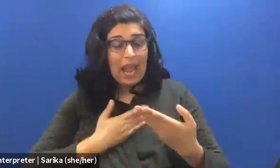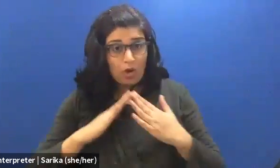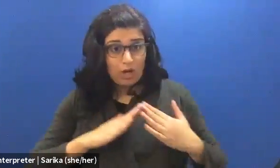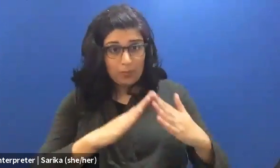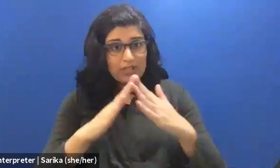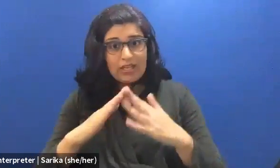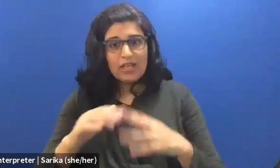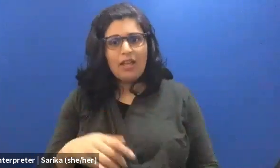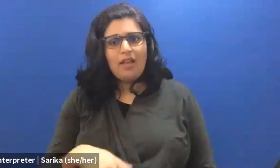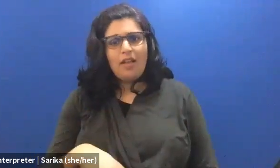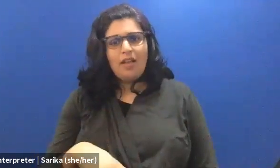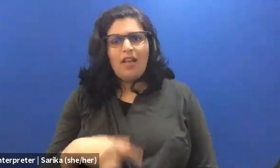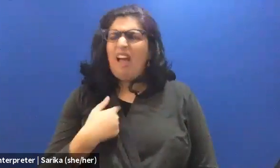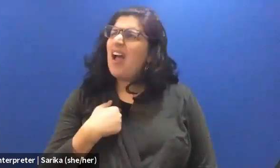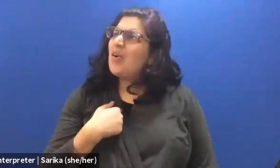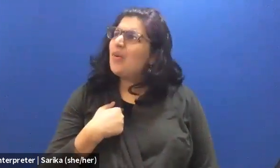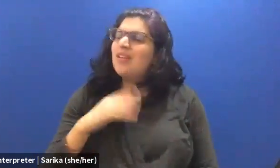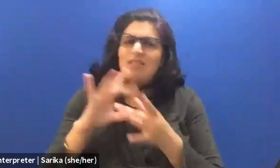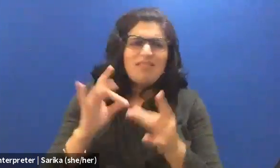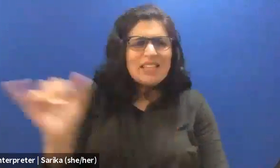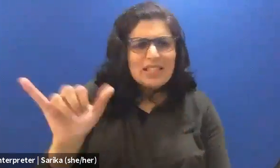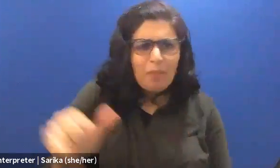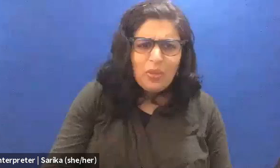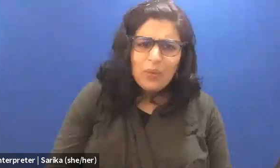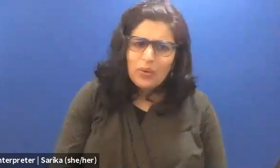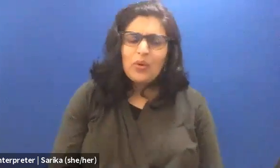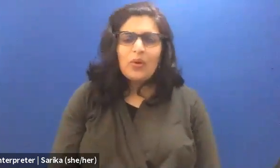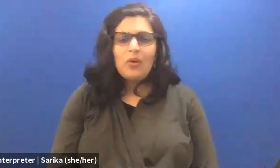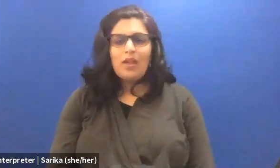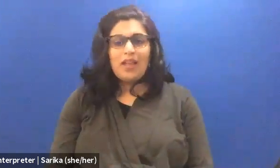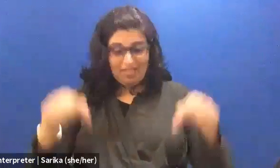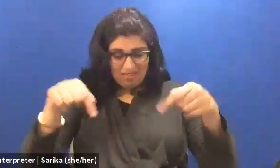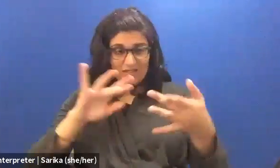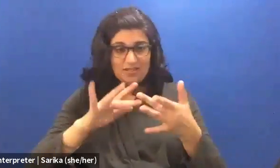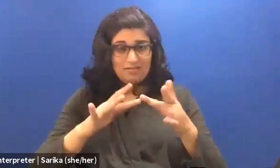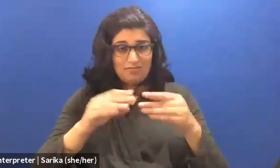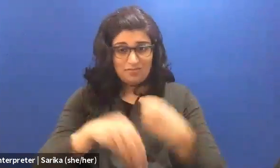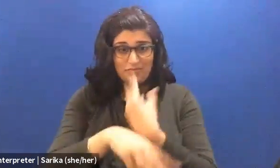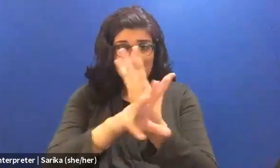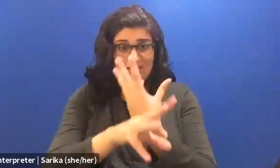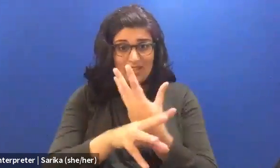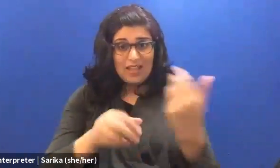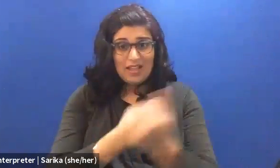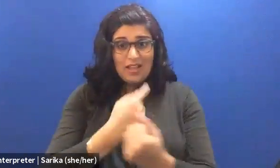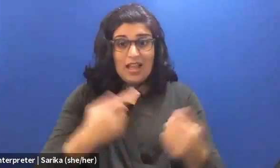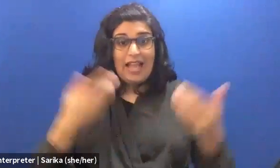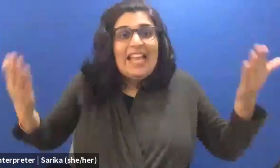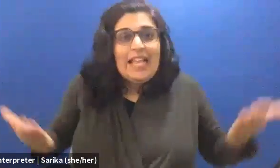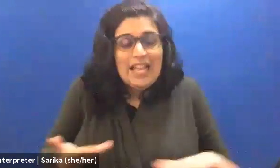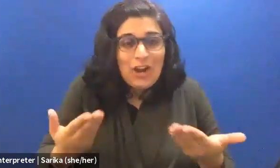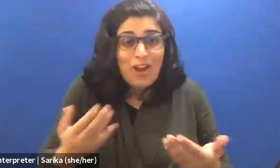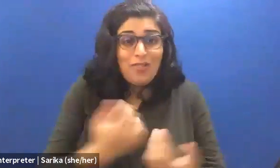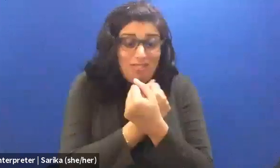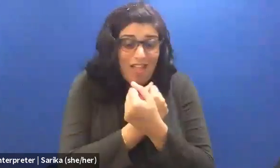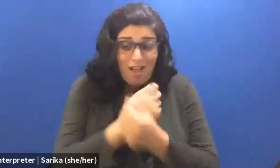saying something very similar. And I'll tell you this, in this virtual circle and all of us looking, here is the love.